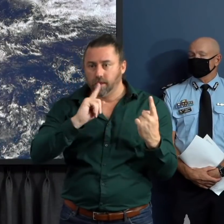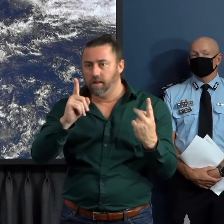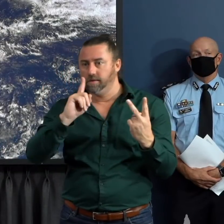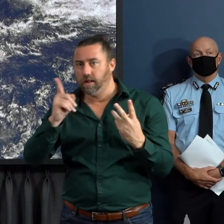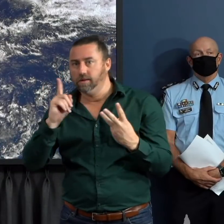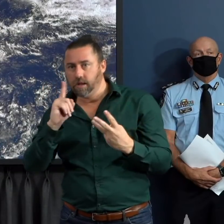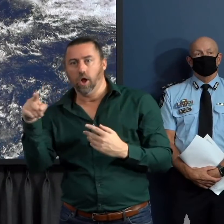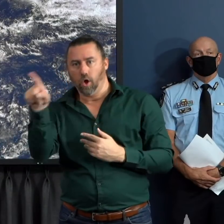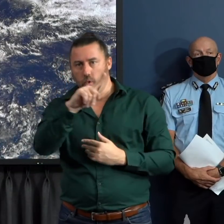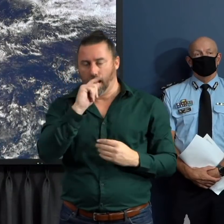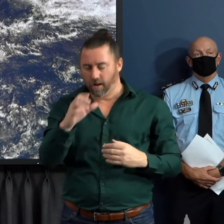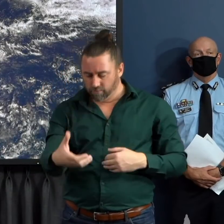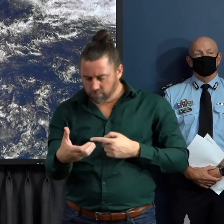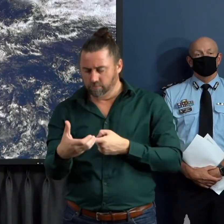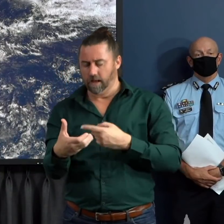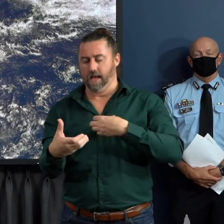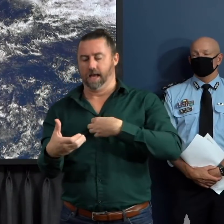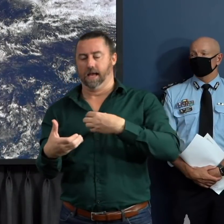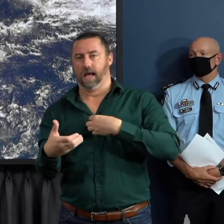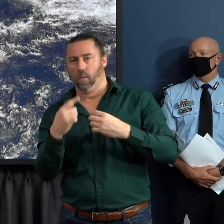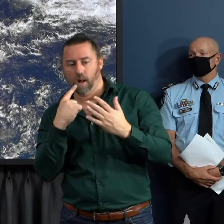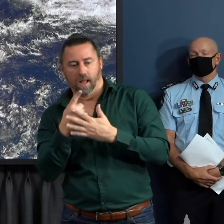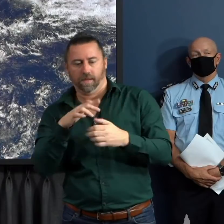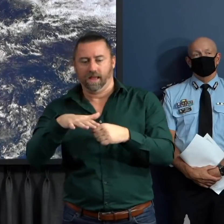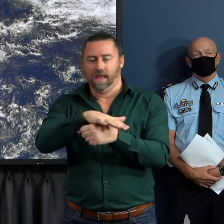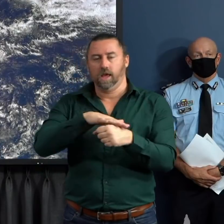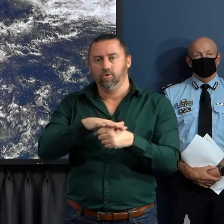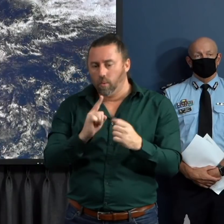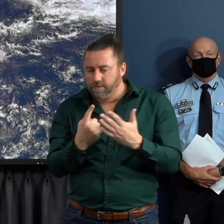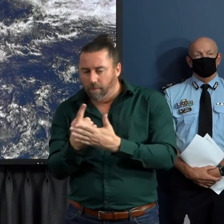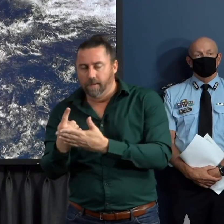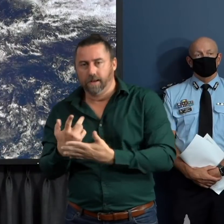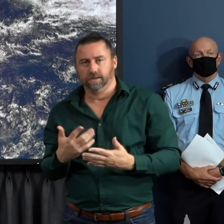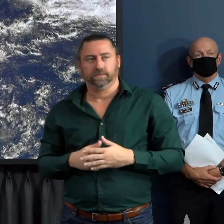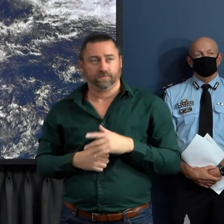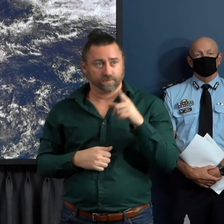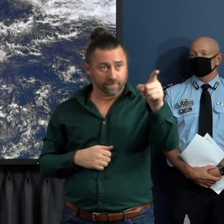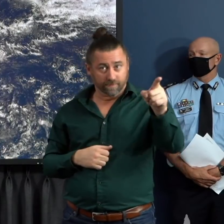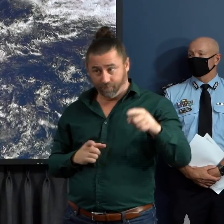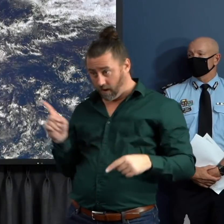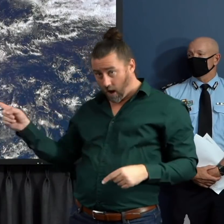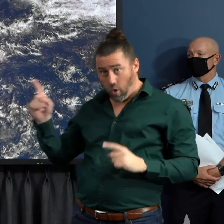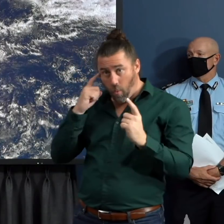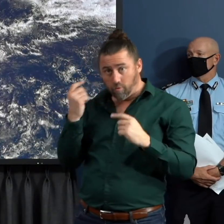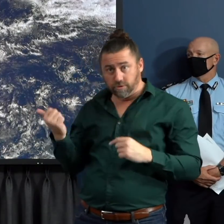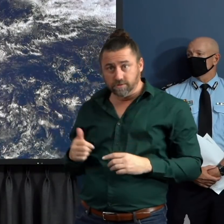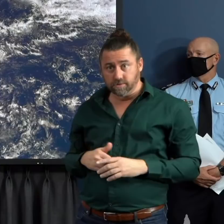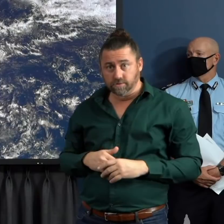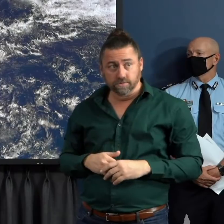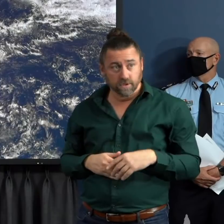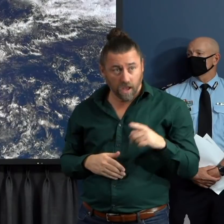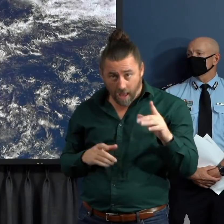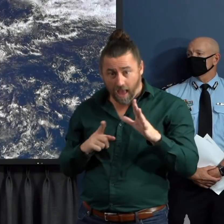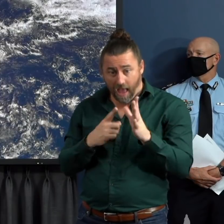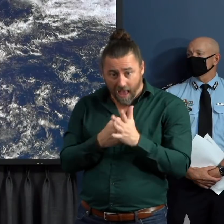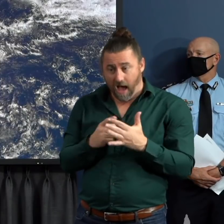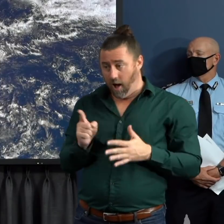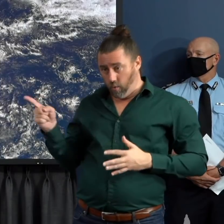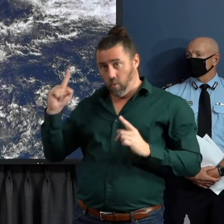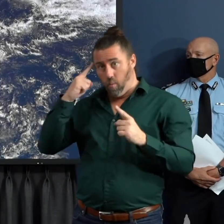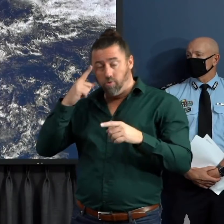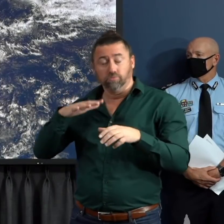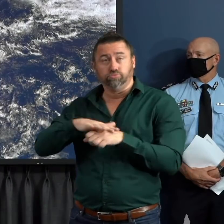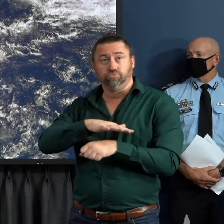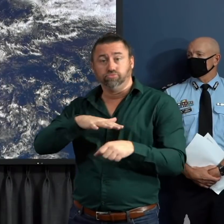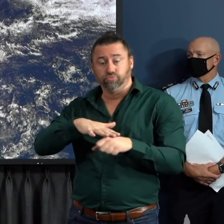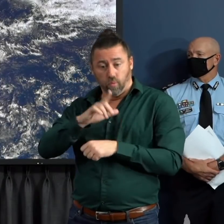provide messages from government out to its citizens on a regular basis. Are you worried about the releases? Is it